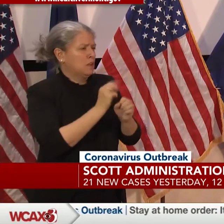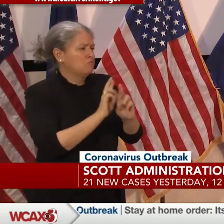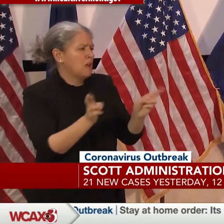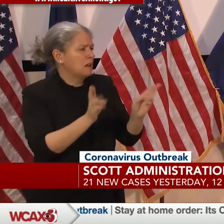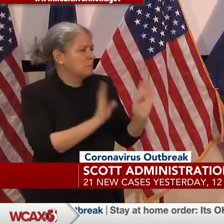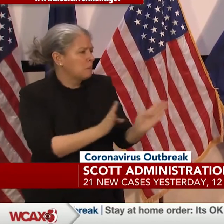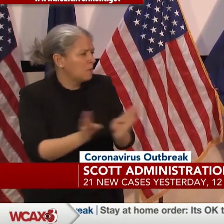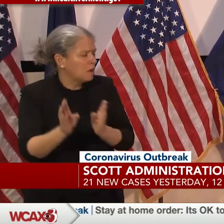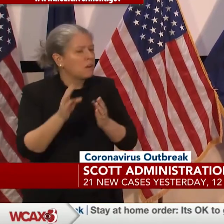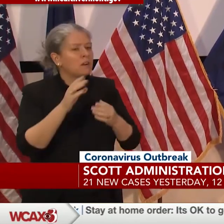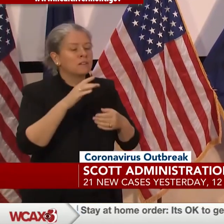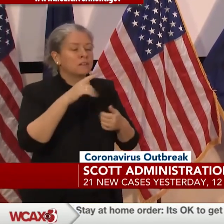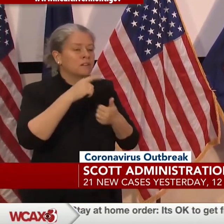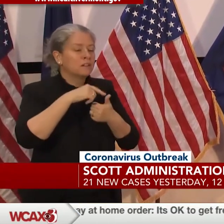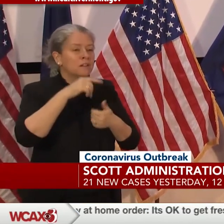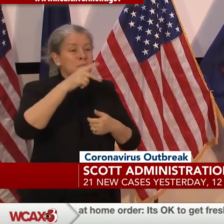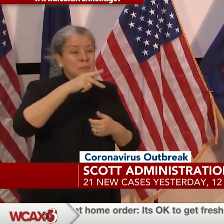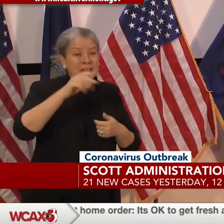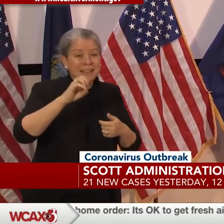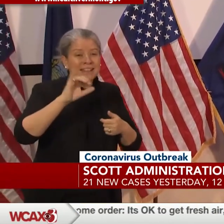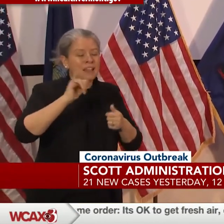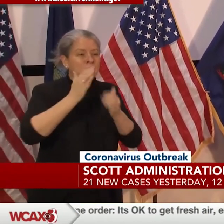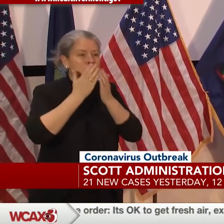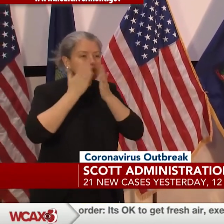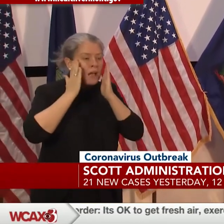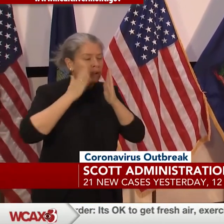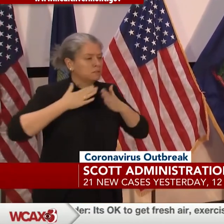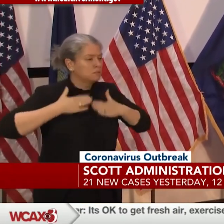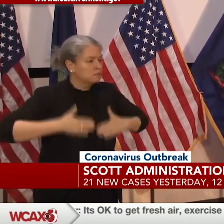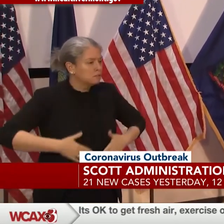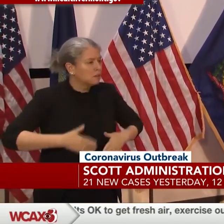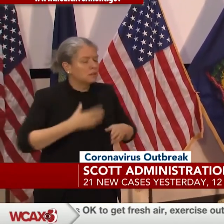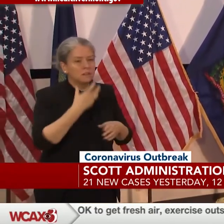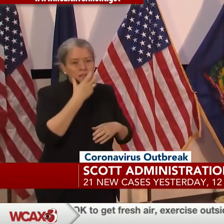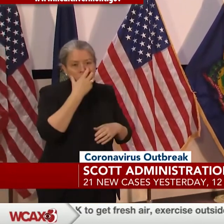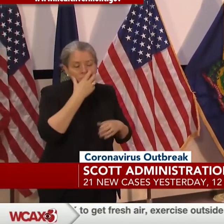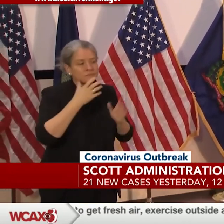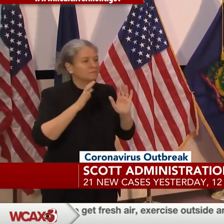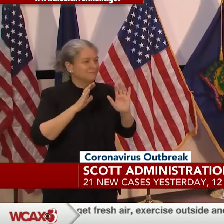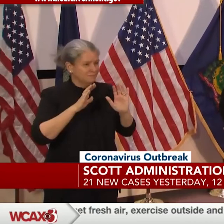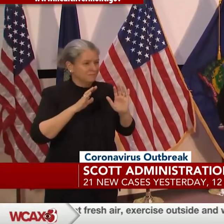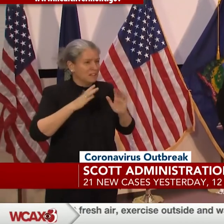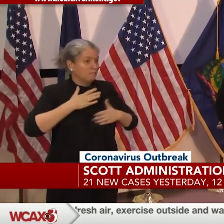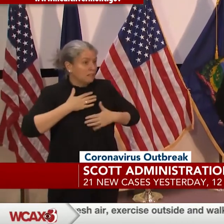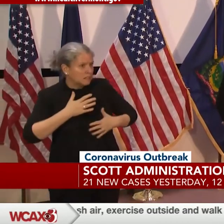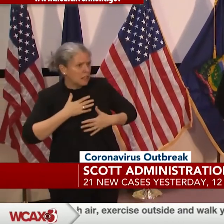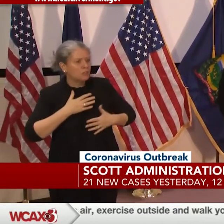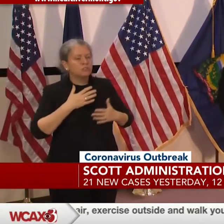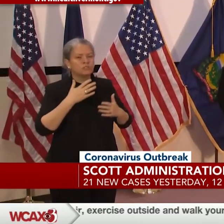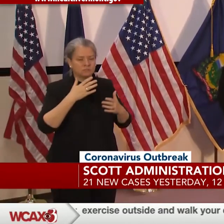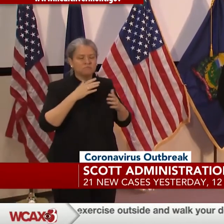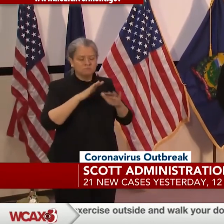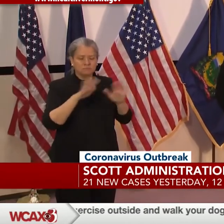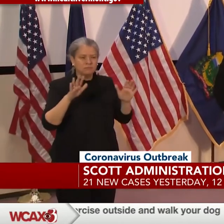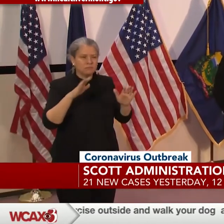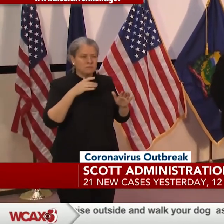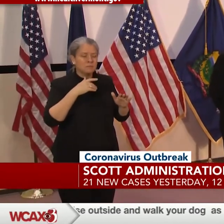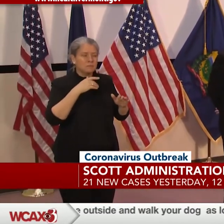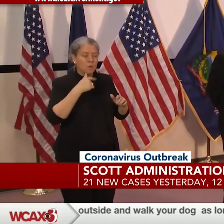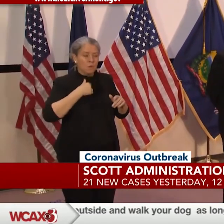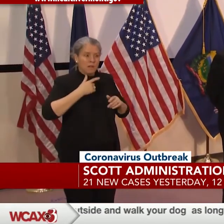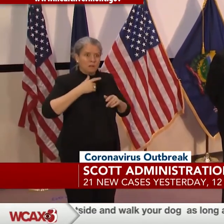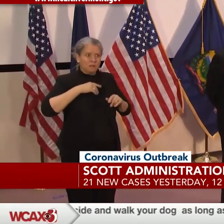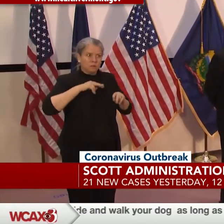PPE and ventilators and so forth. We're trying to stay on top of that, but we're watching the modeling as well. And that's